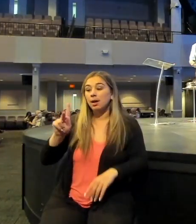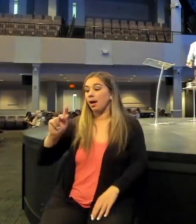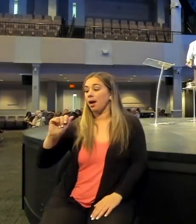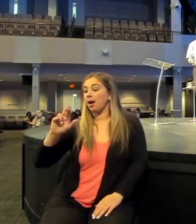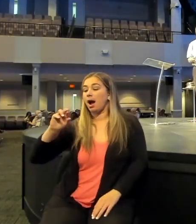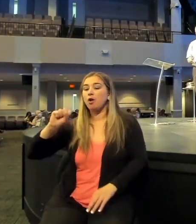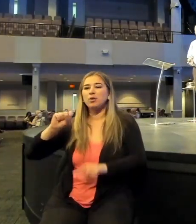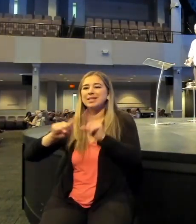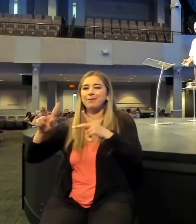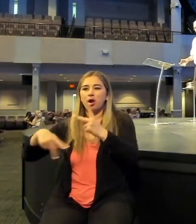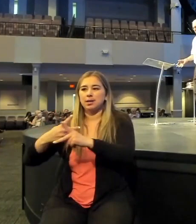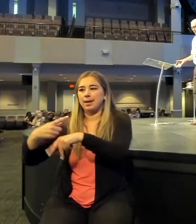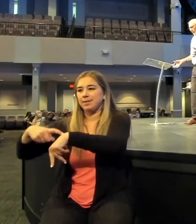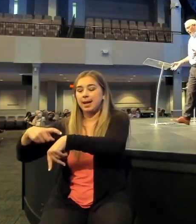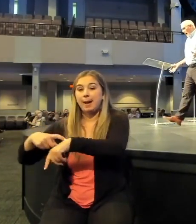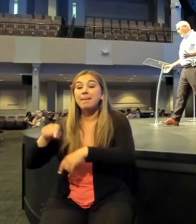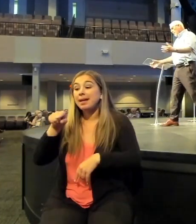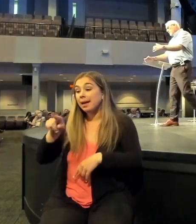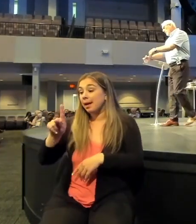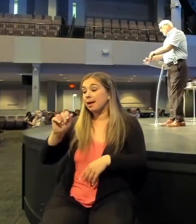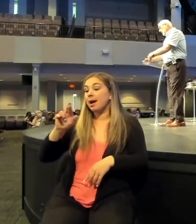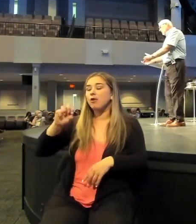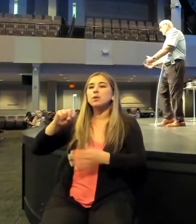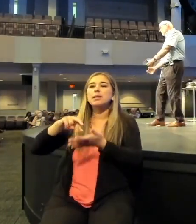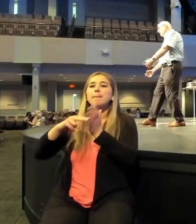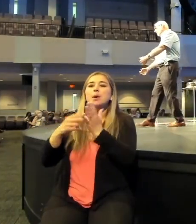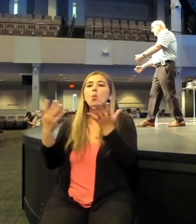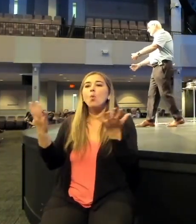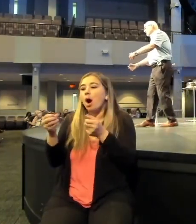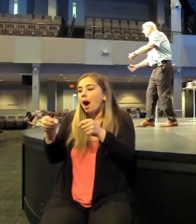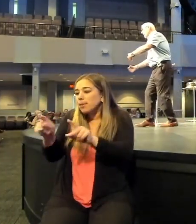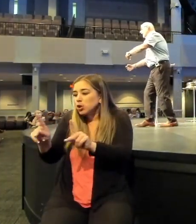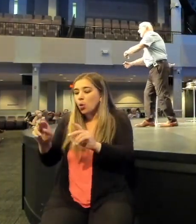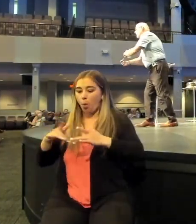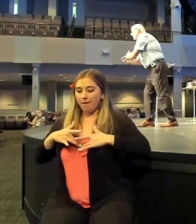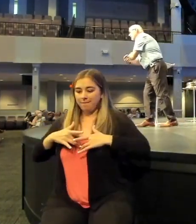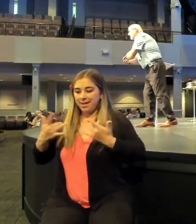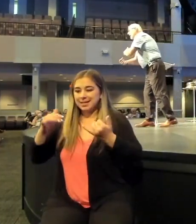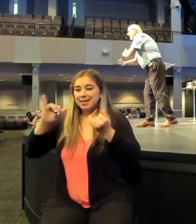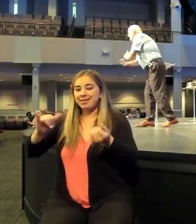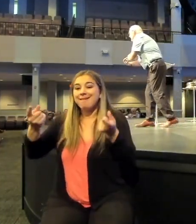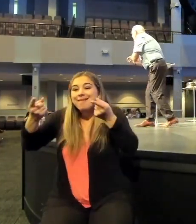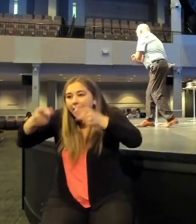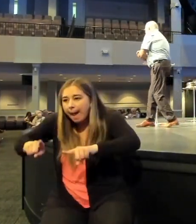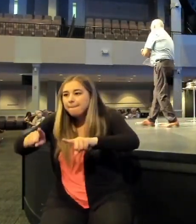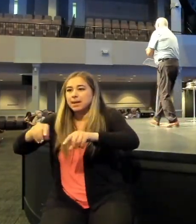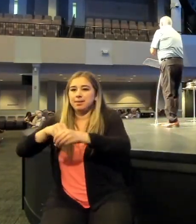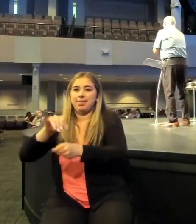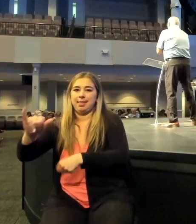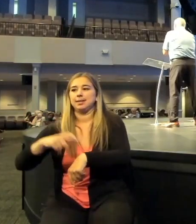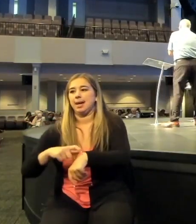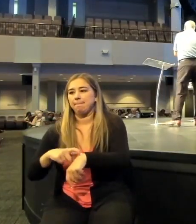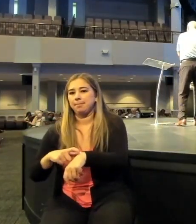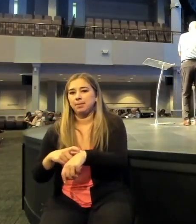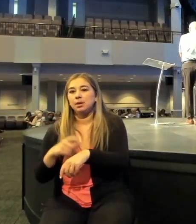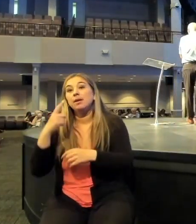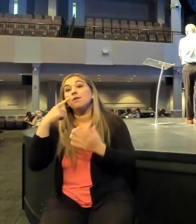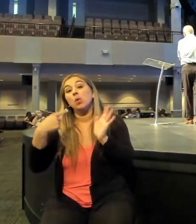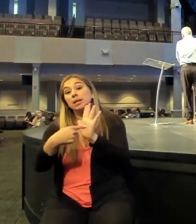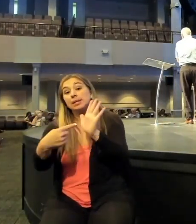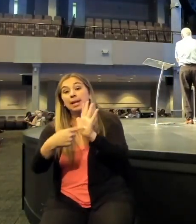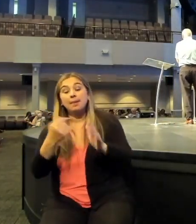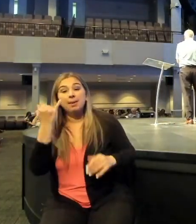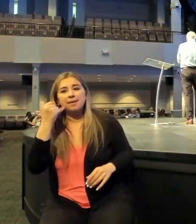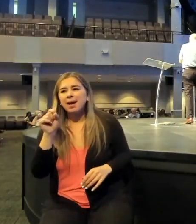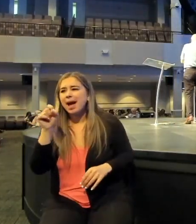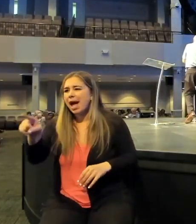Kairos describes the opportunities or the events that are encompassed in the moment. For example, if